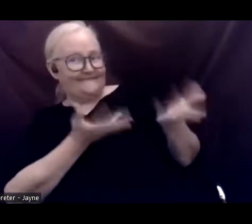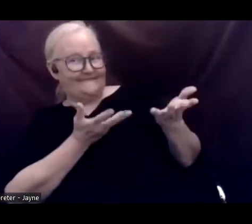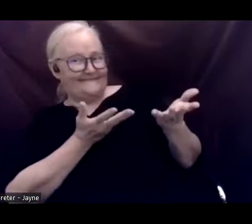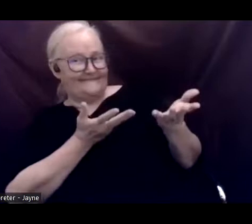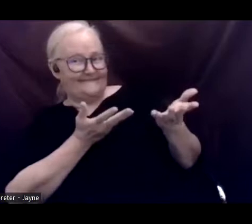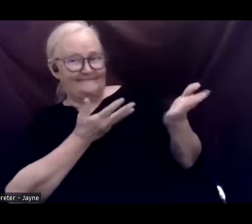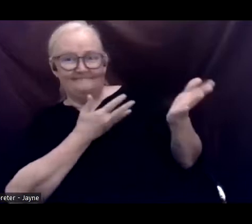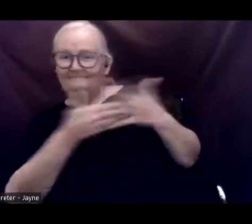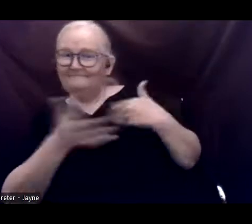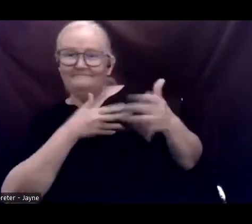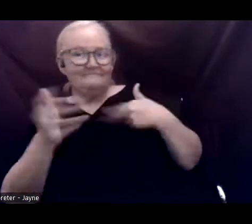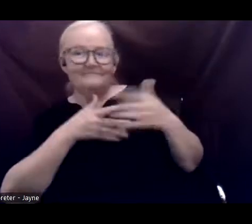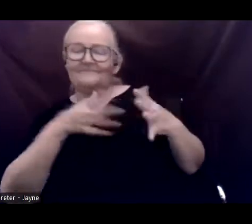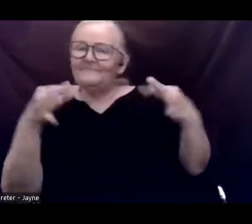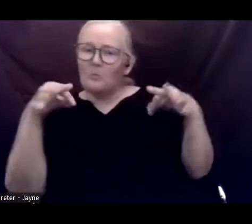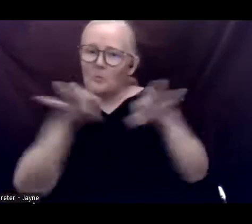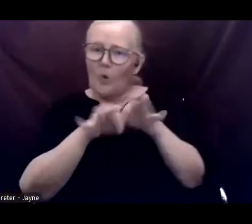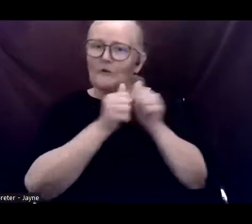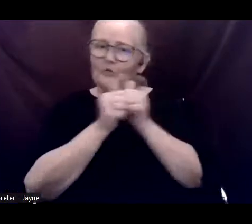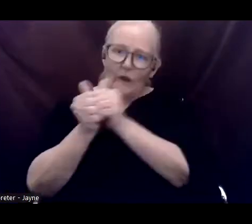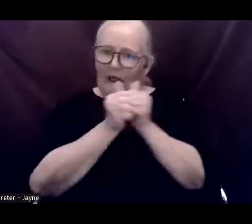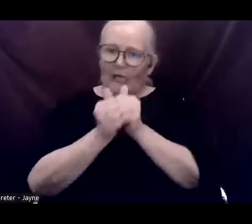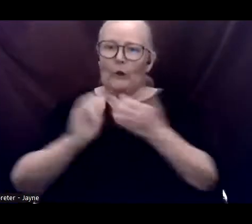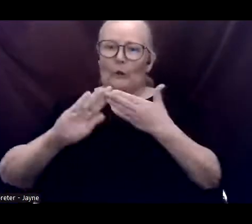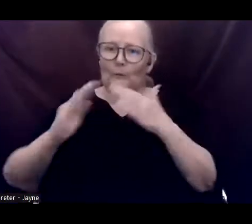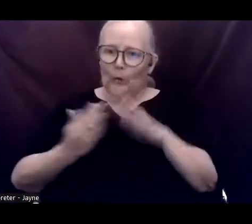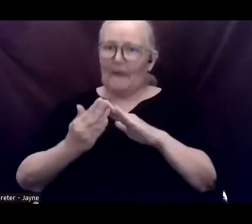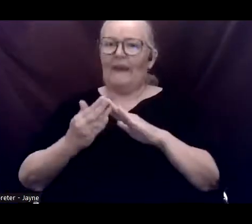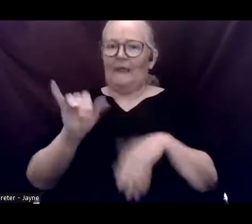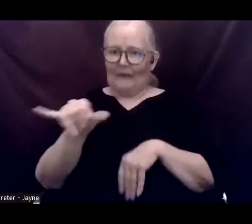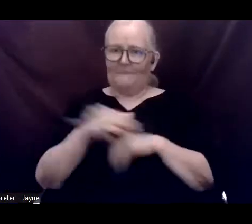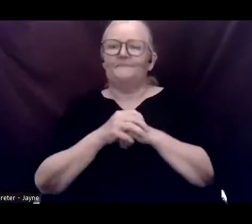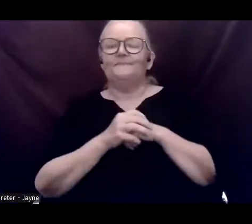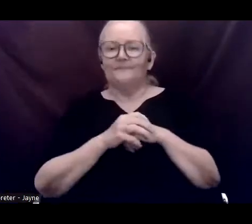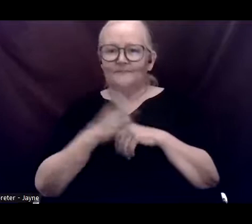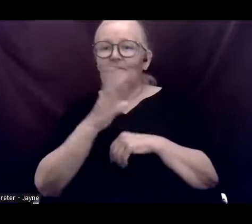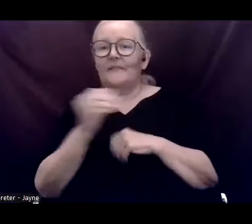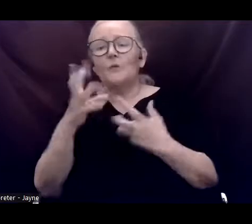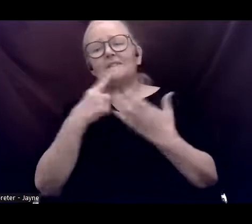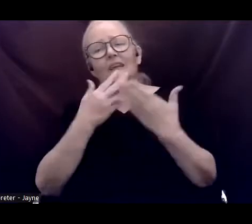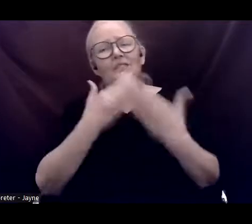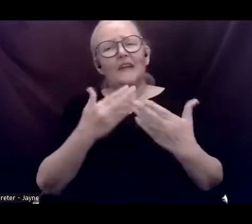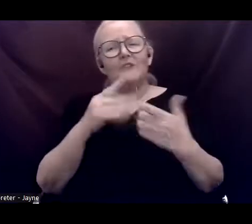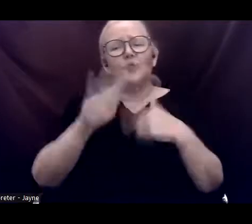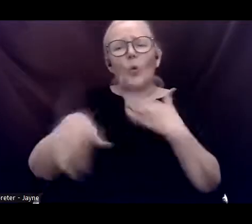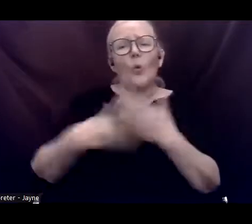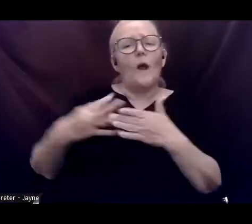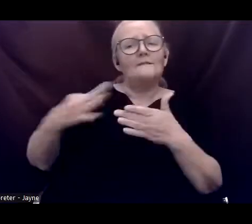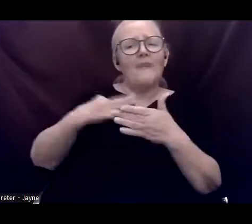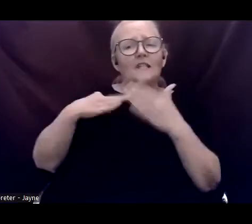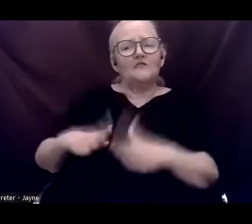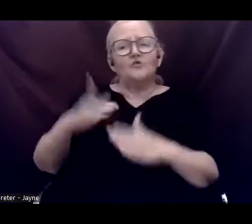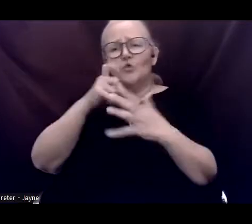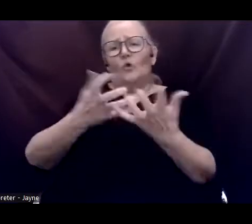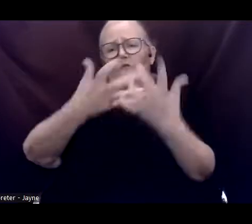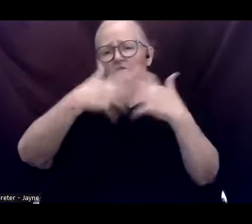it's good to be together in community. I also want to thank all the volunteers who've helped make today's service